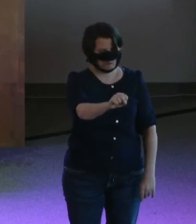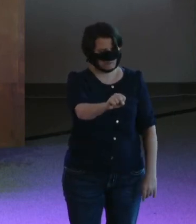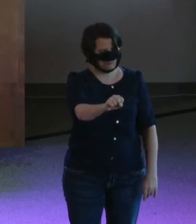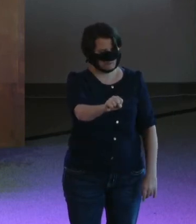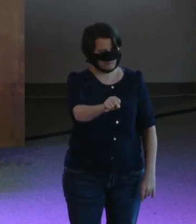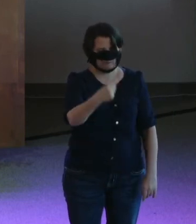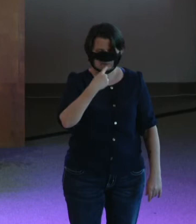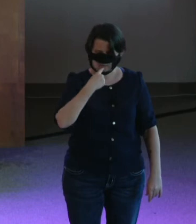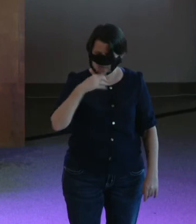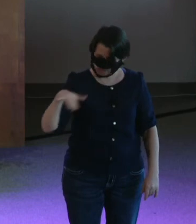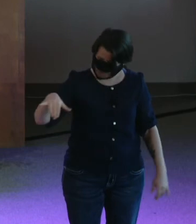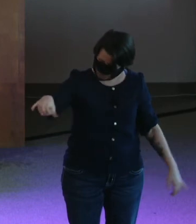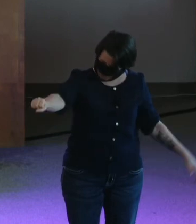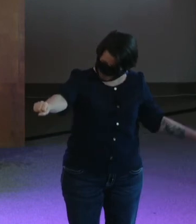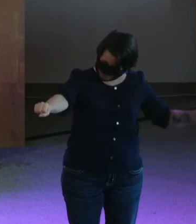Say yes.